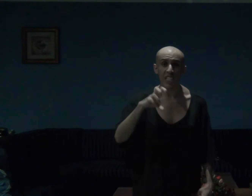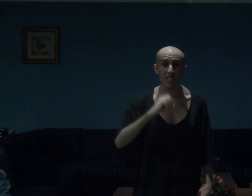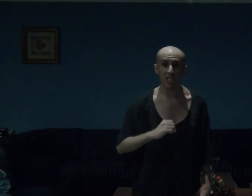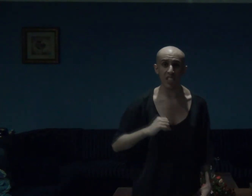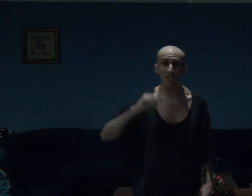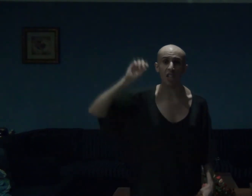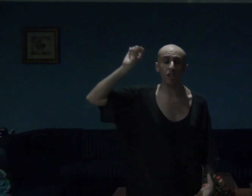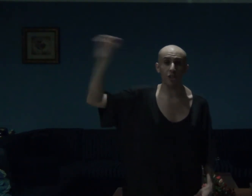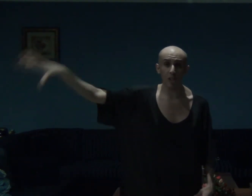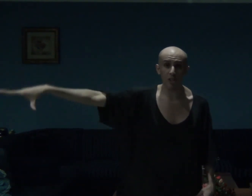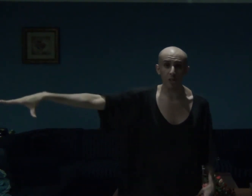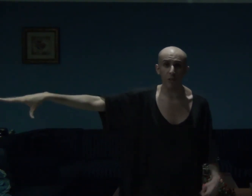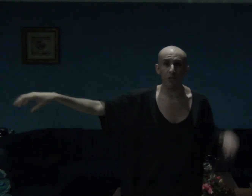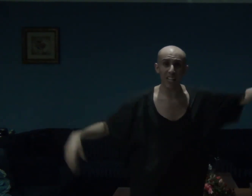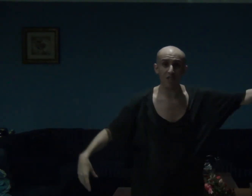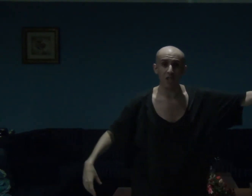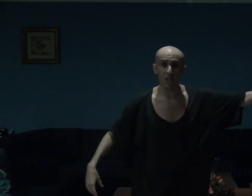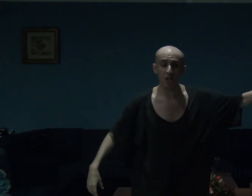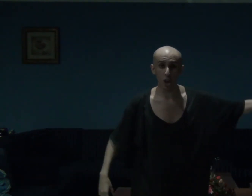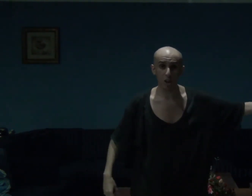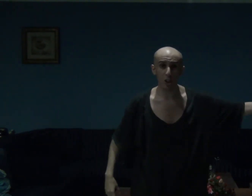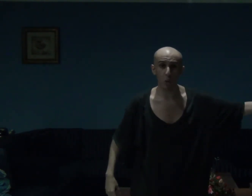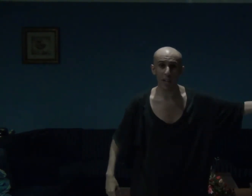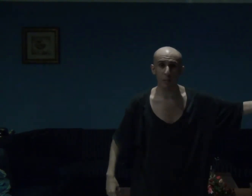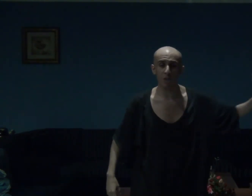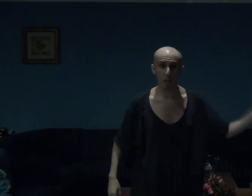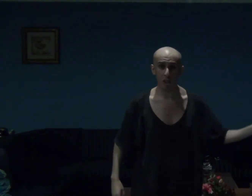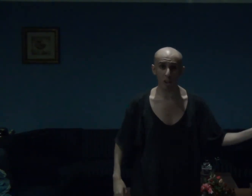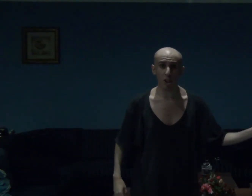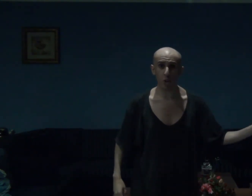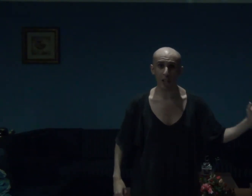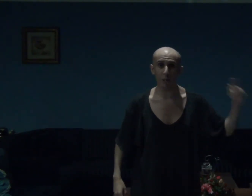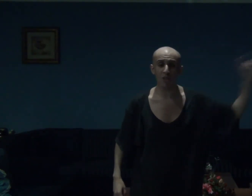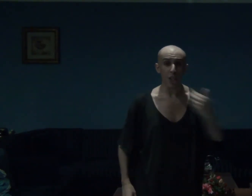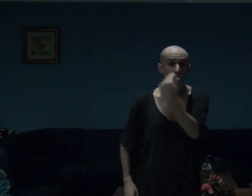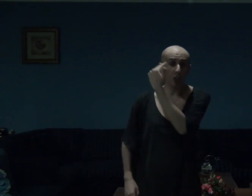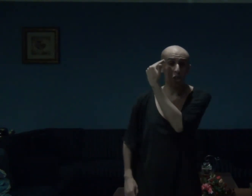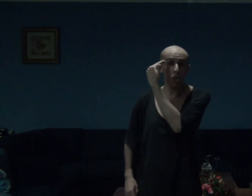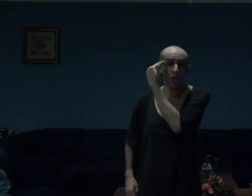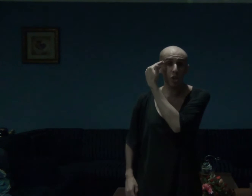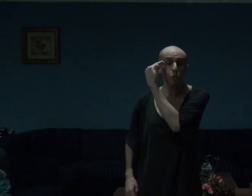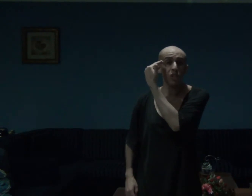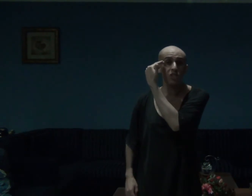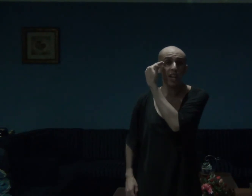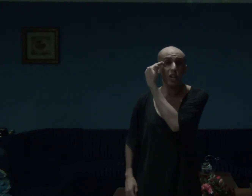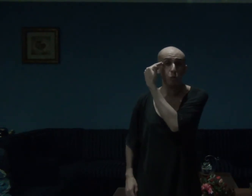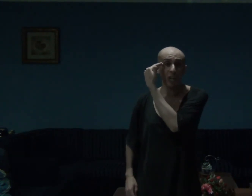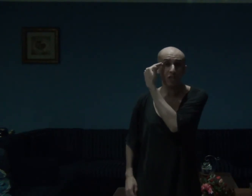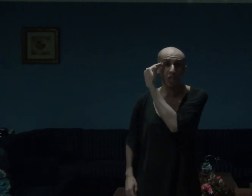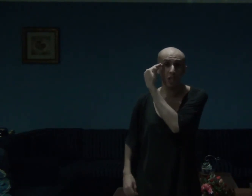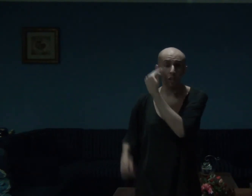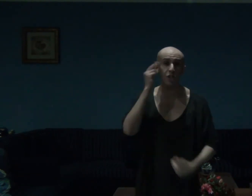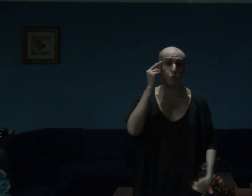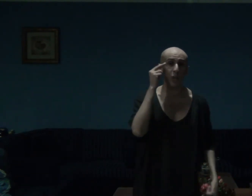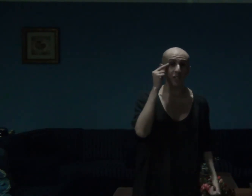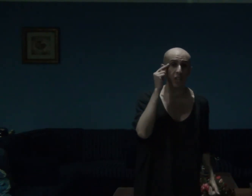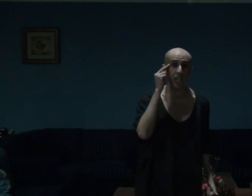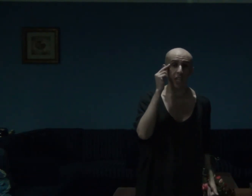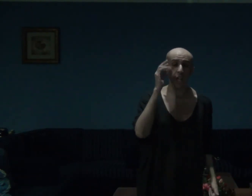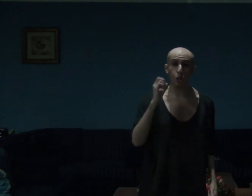he sees an alternative, as does Carl Grimes, but Carl Grimes, he got shot shot through his eye right here, his right eye. It was